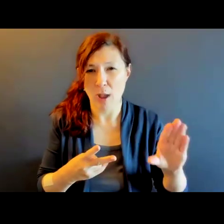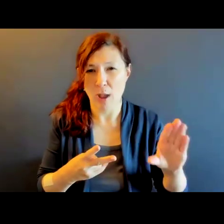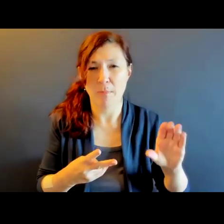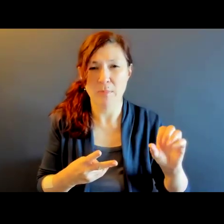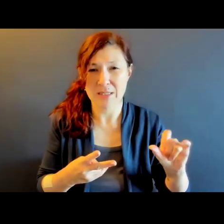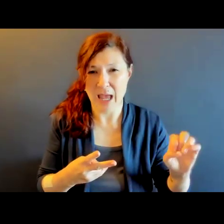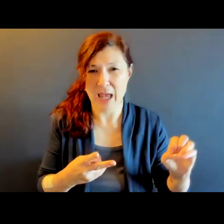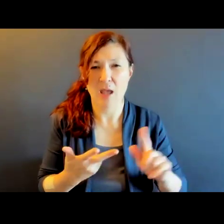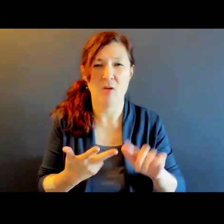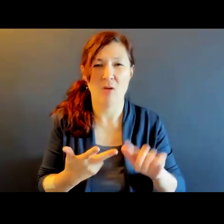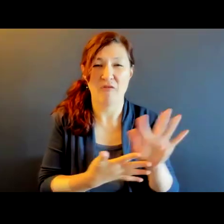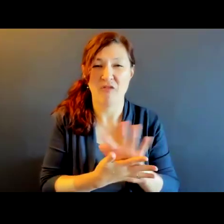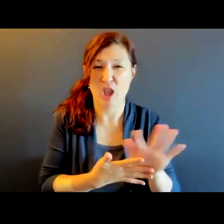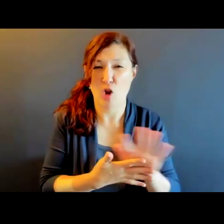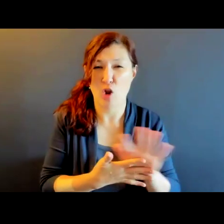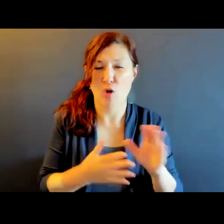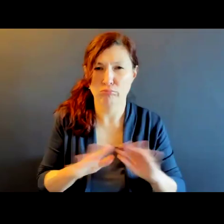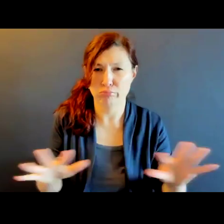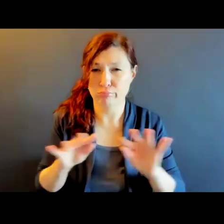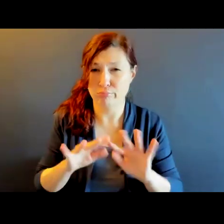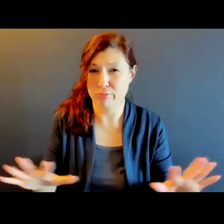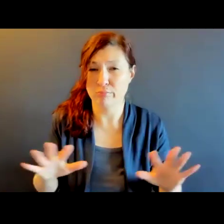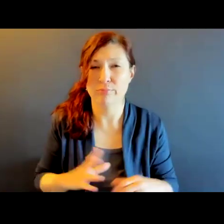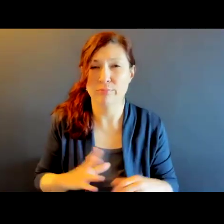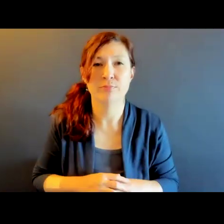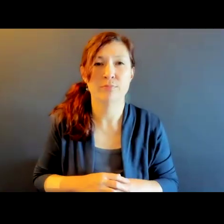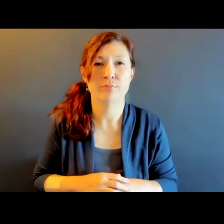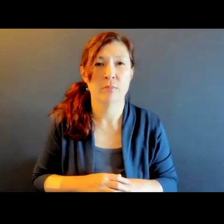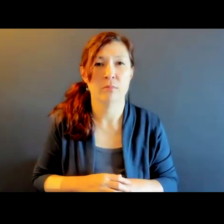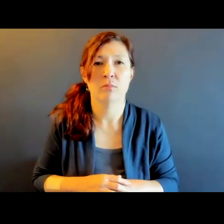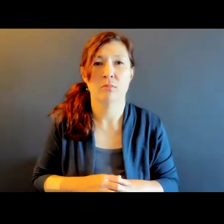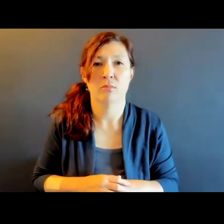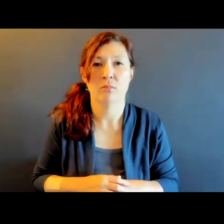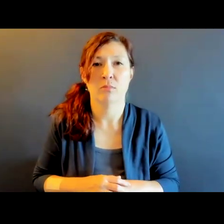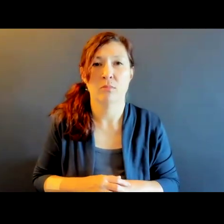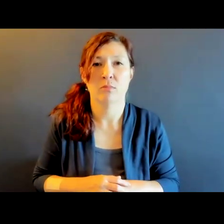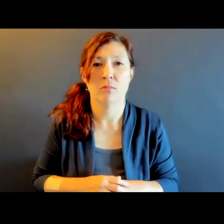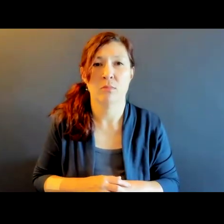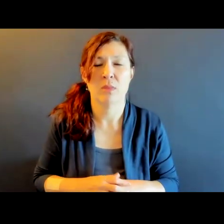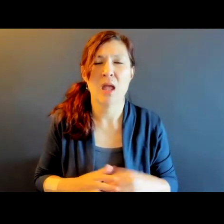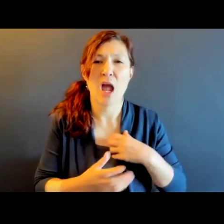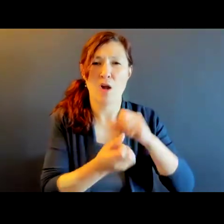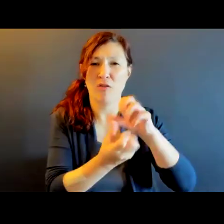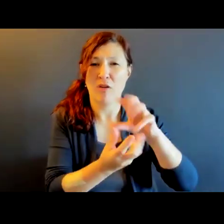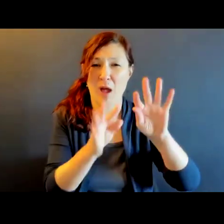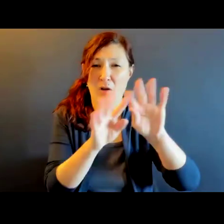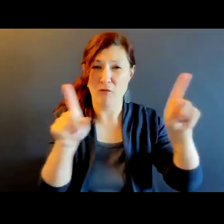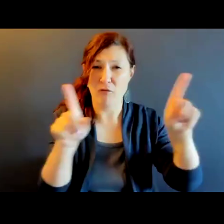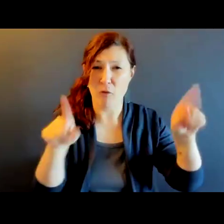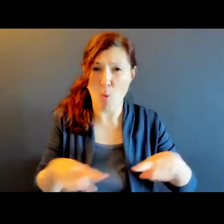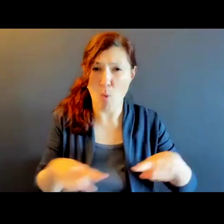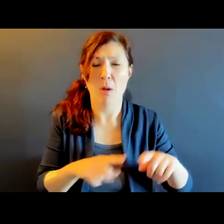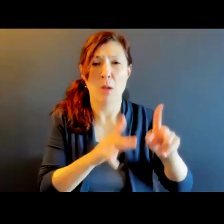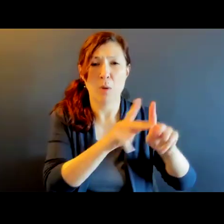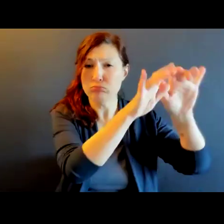means. Both of those really pointing to a feedback form that allowed folks to voice their